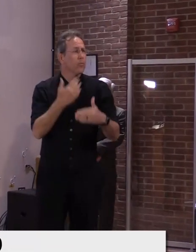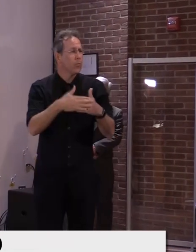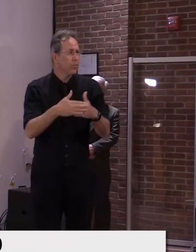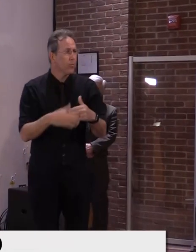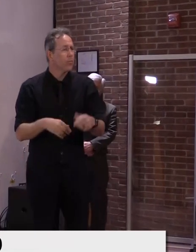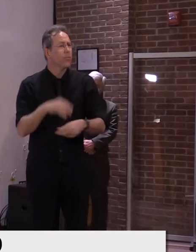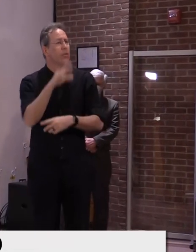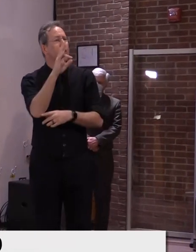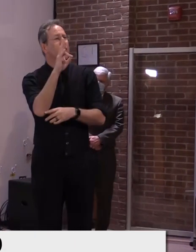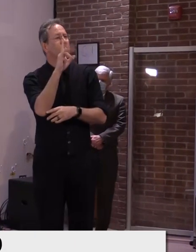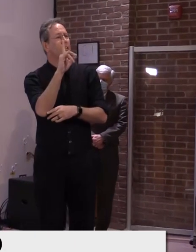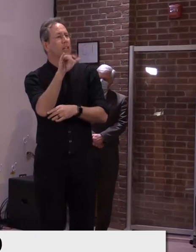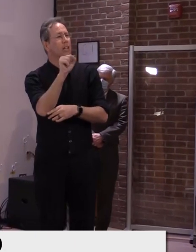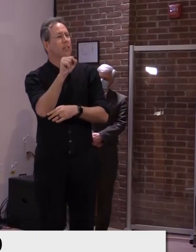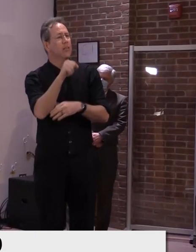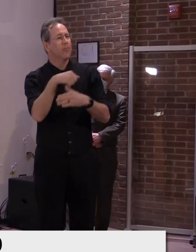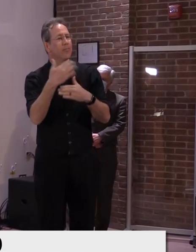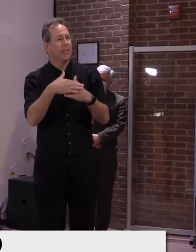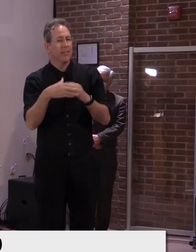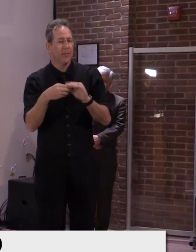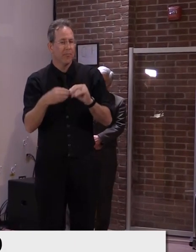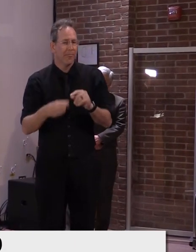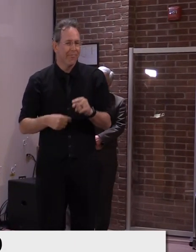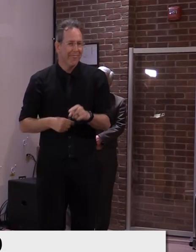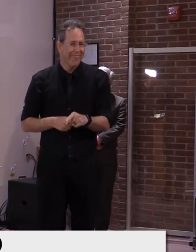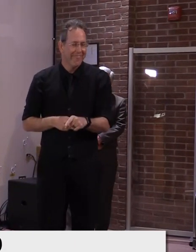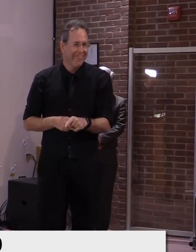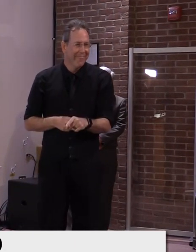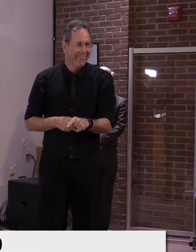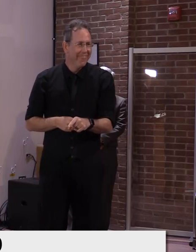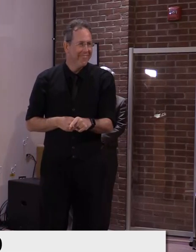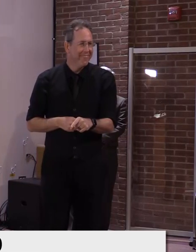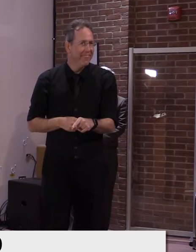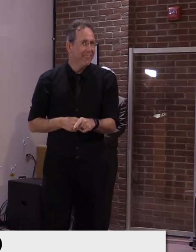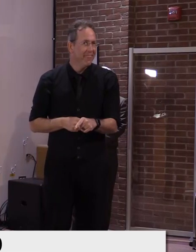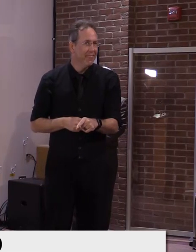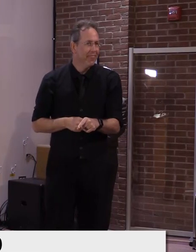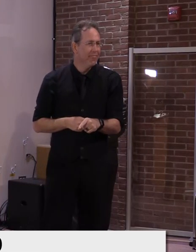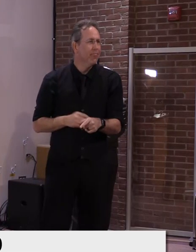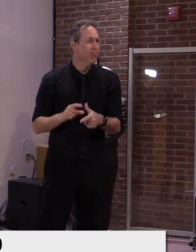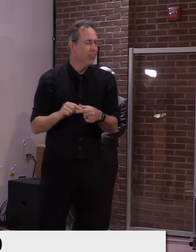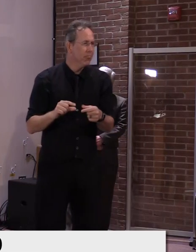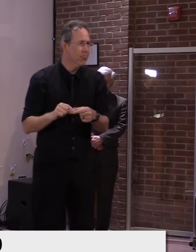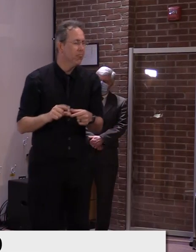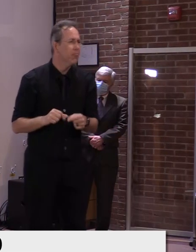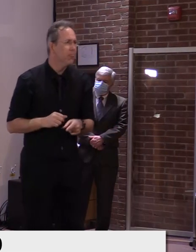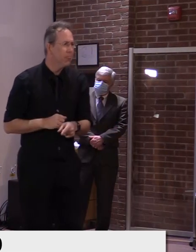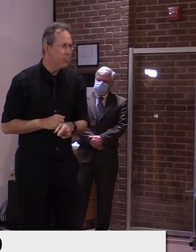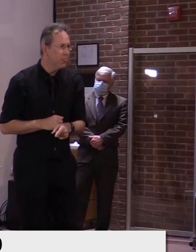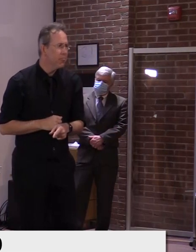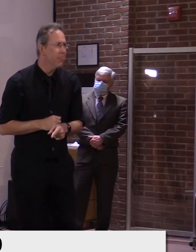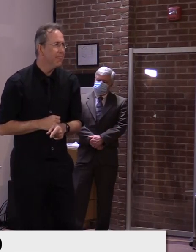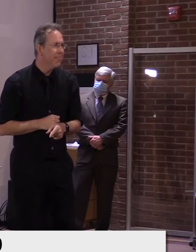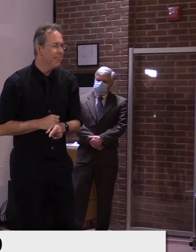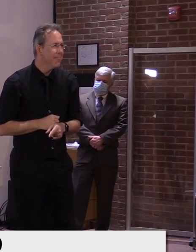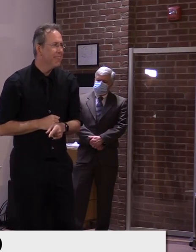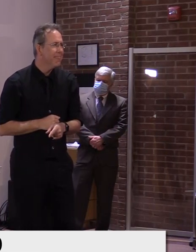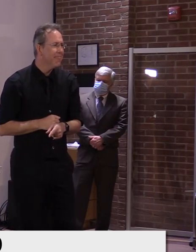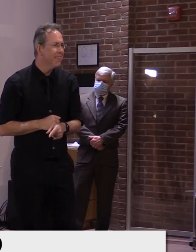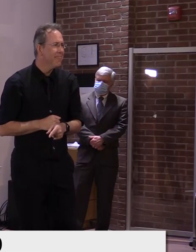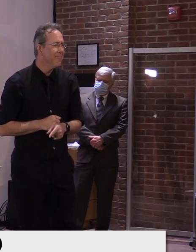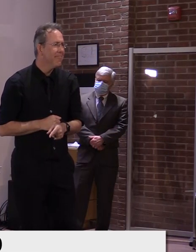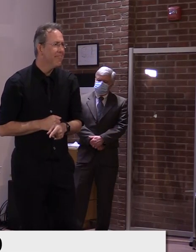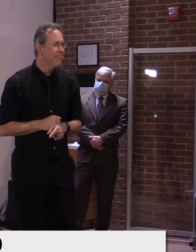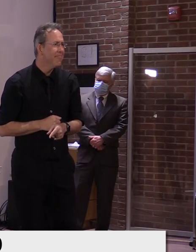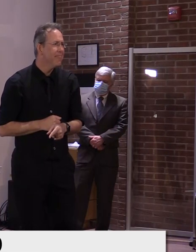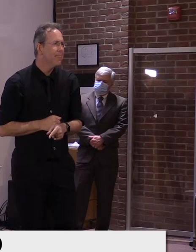Hi, I wanted to follow up on Wilson's question a little bit. If it turns out that the FTC